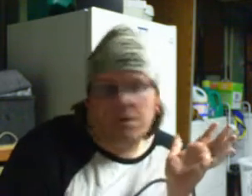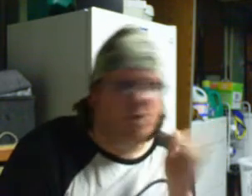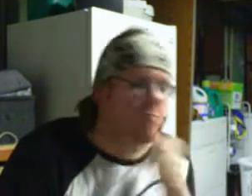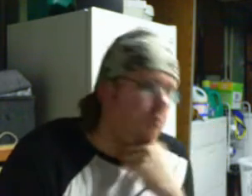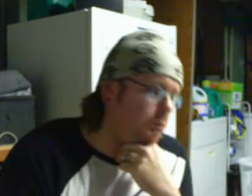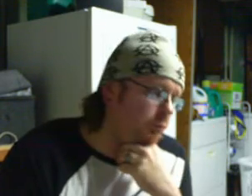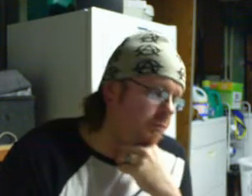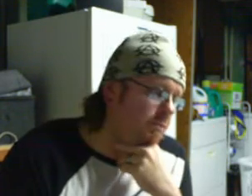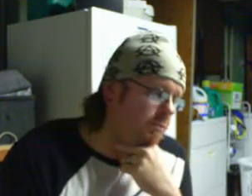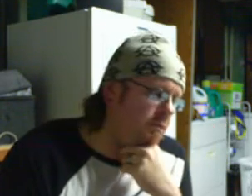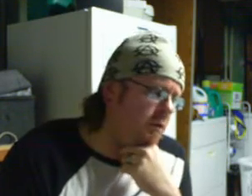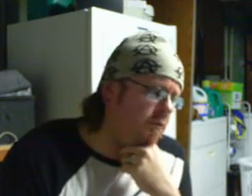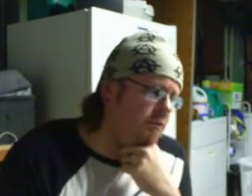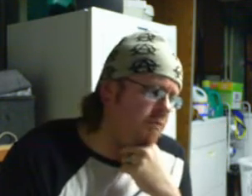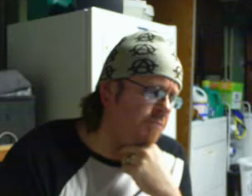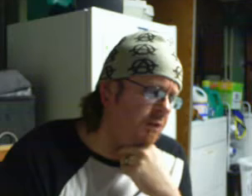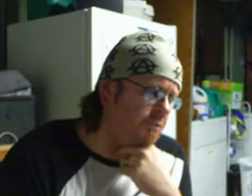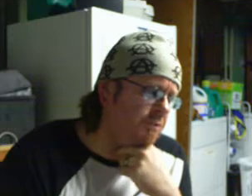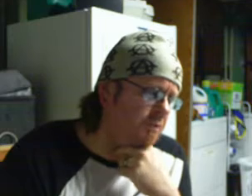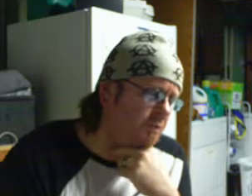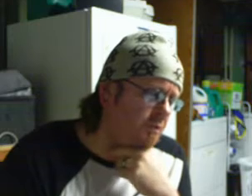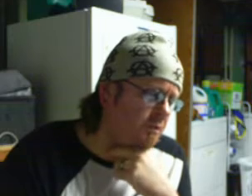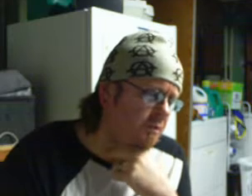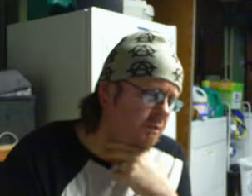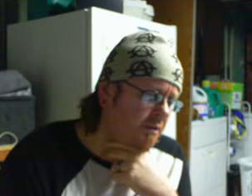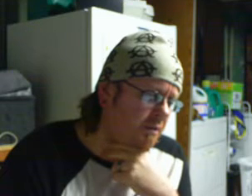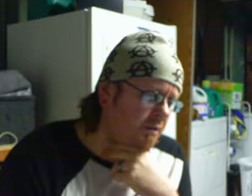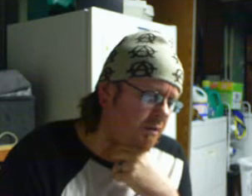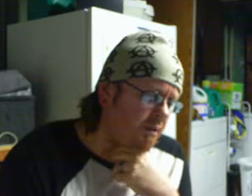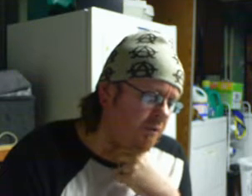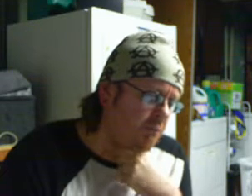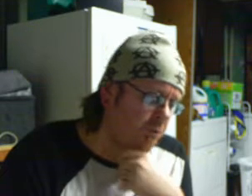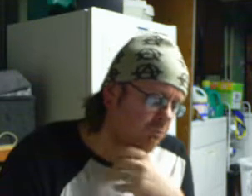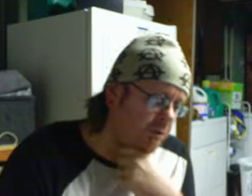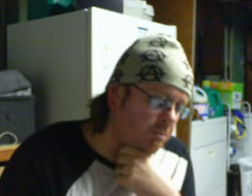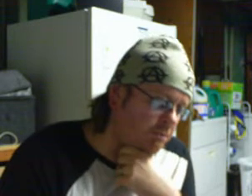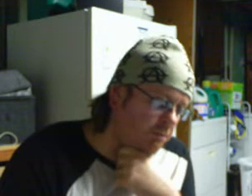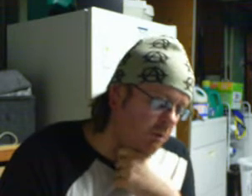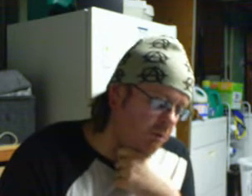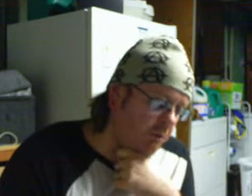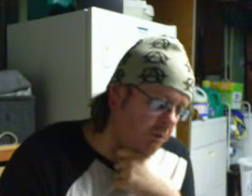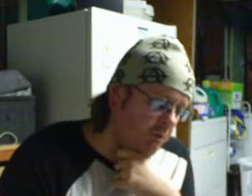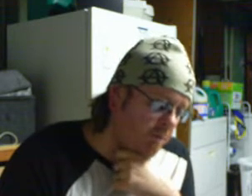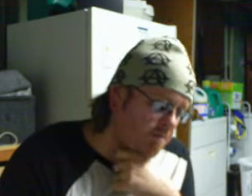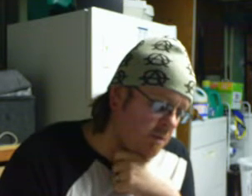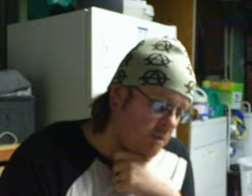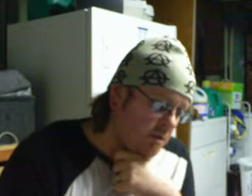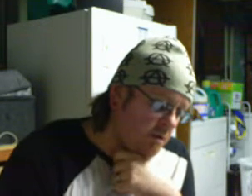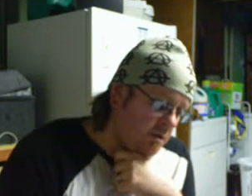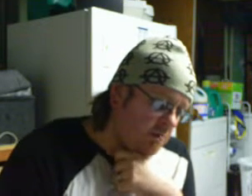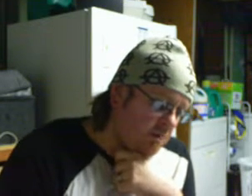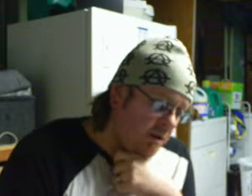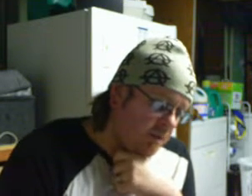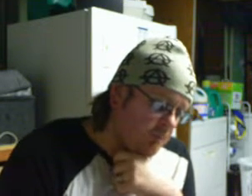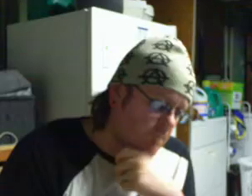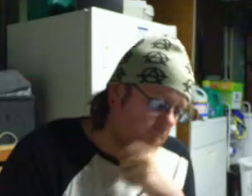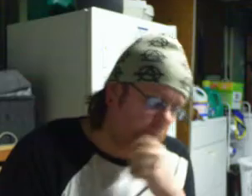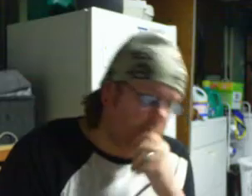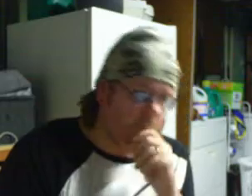even with good people in office sometimes. Even with good people with strong integrity. But, because